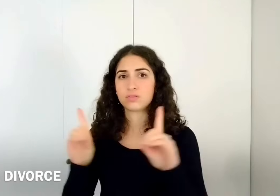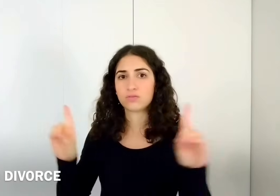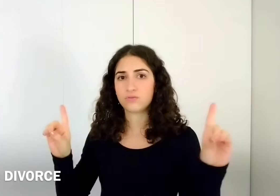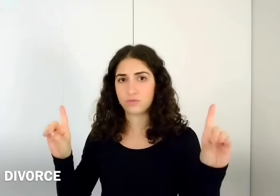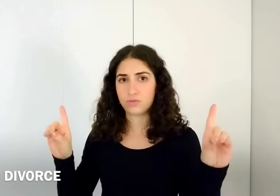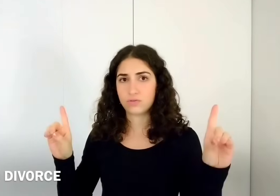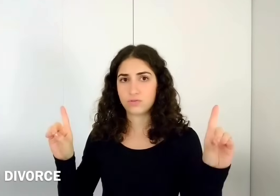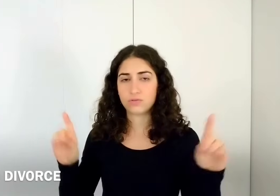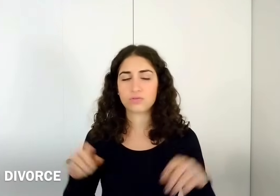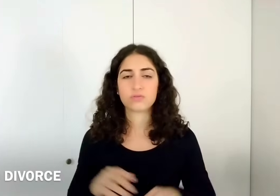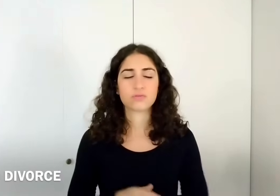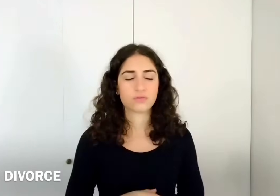Divorce.